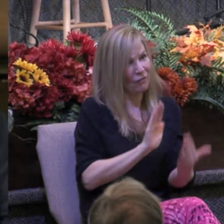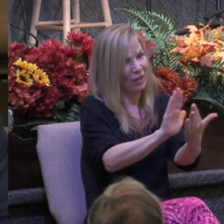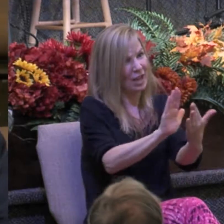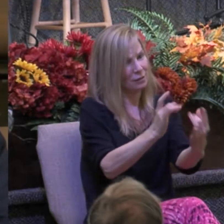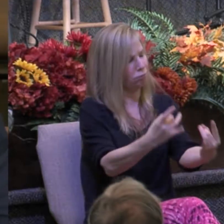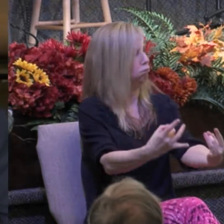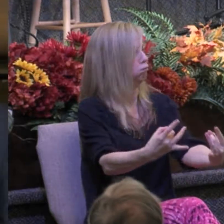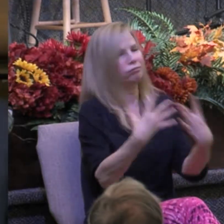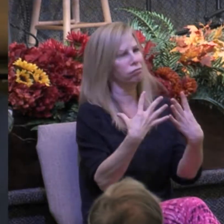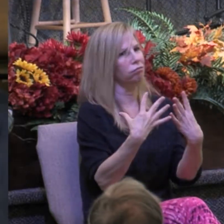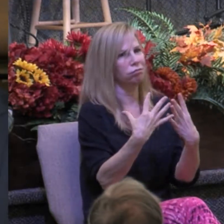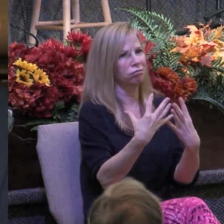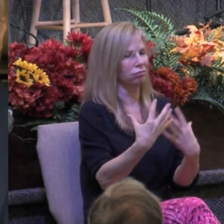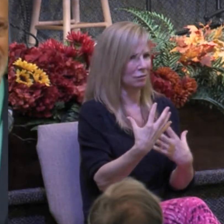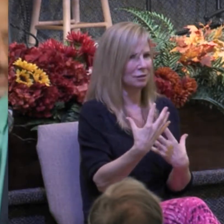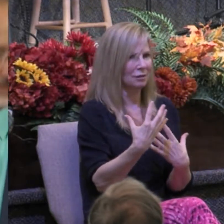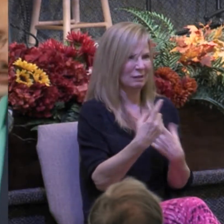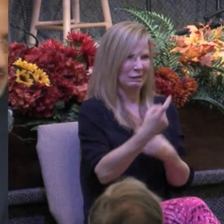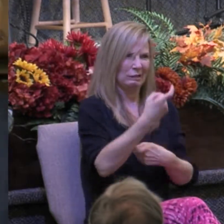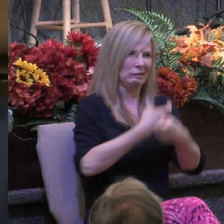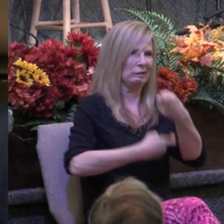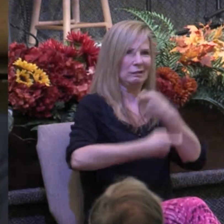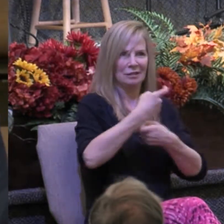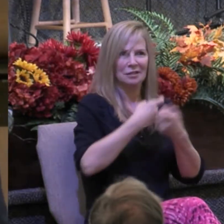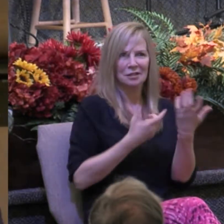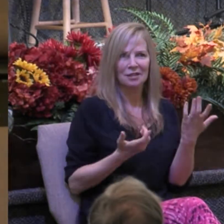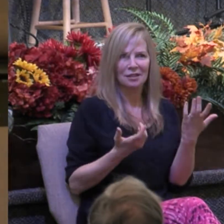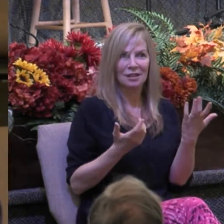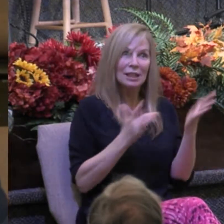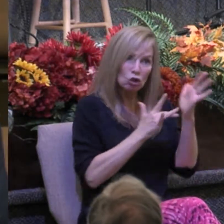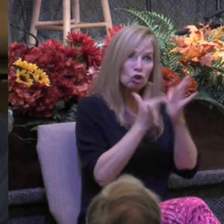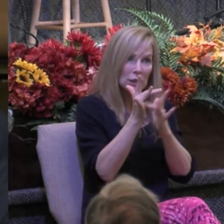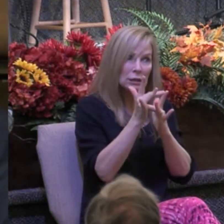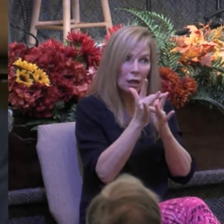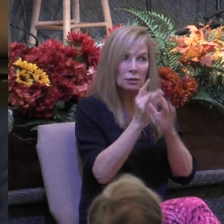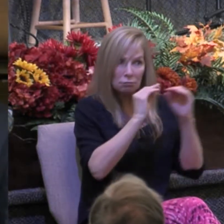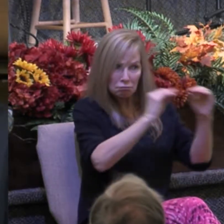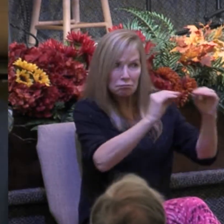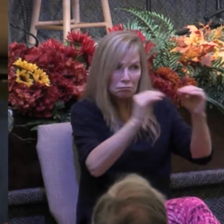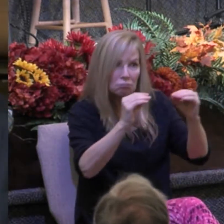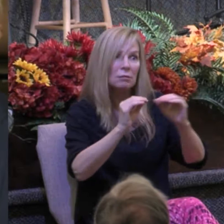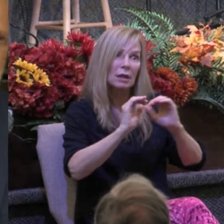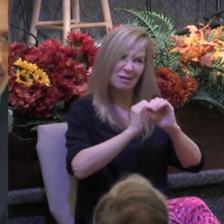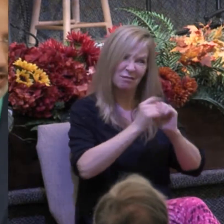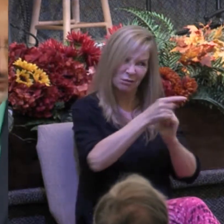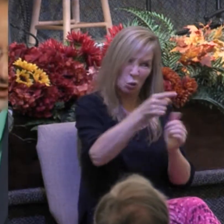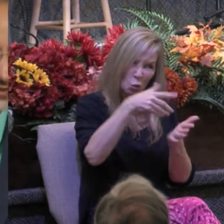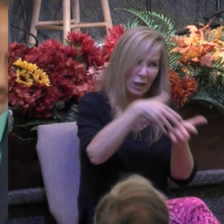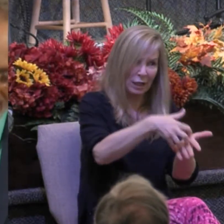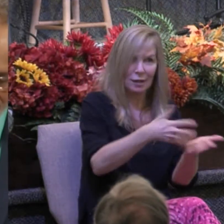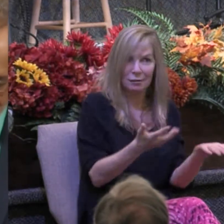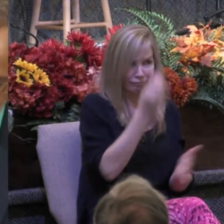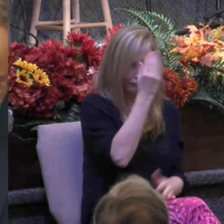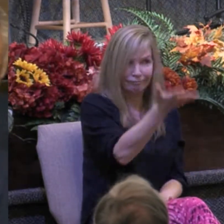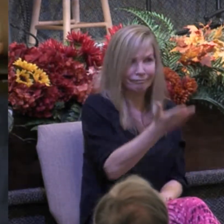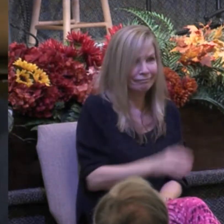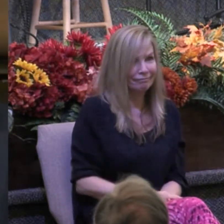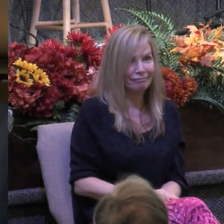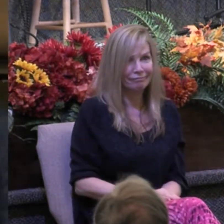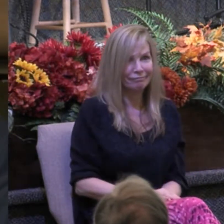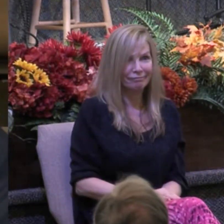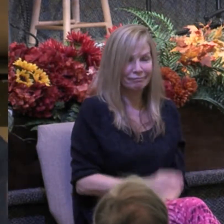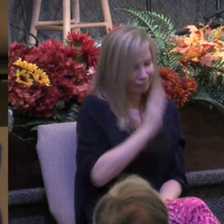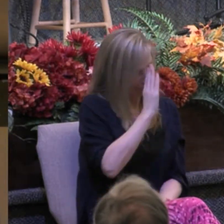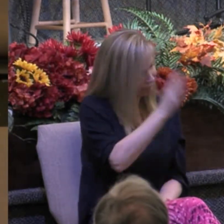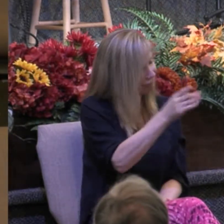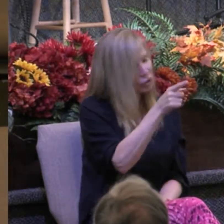Now, understand this. Jesus had given them words of instruction on how weak they were. He told them that. He told